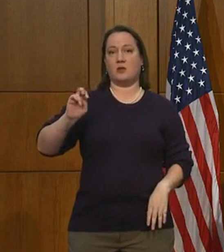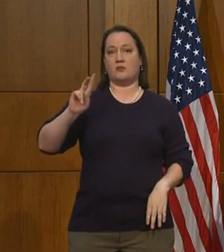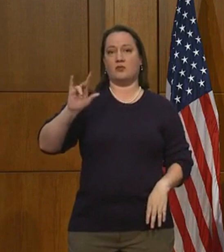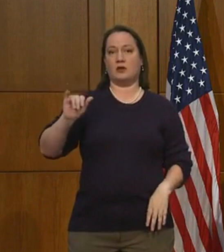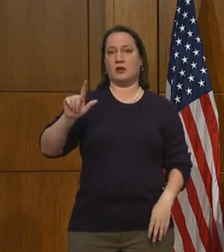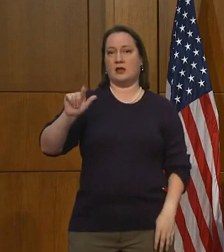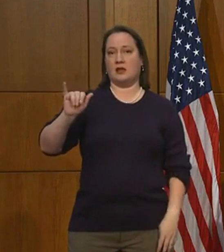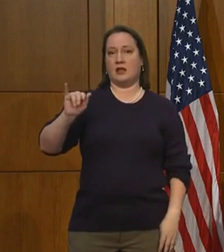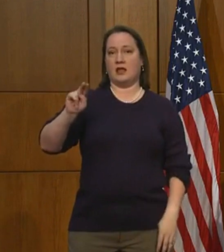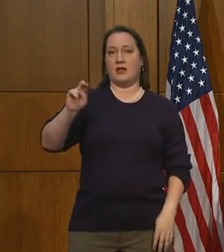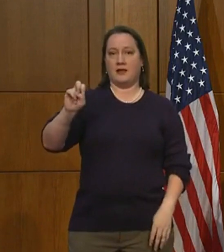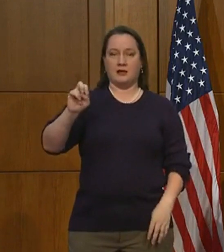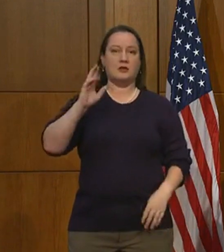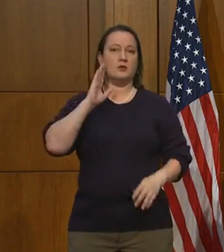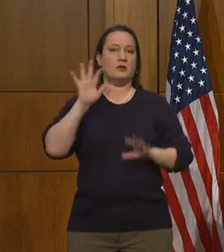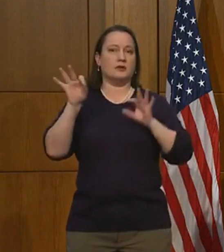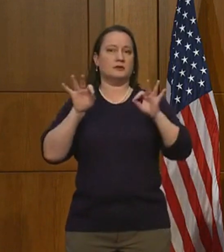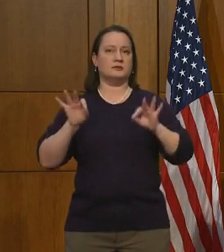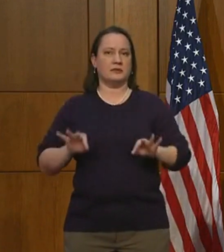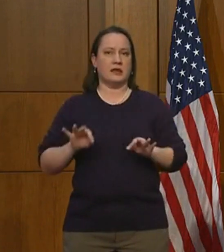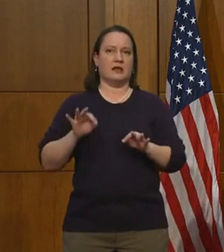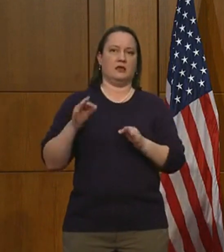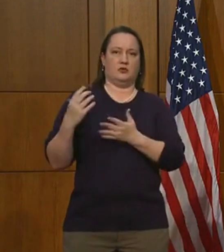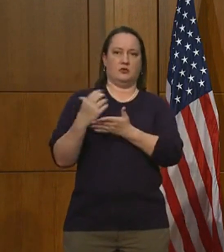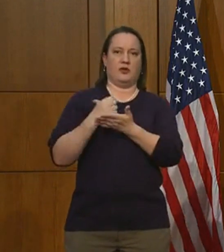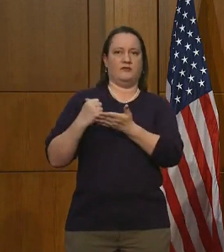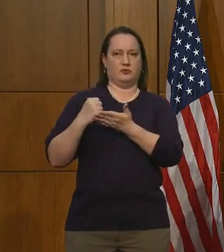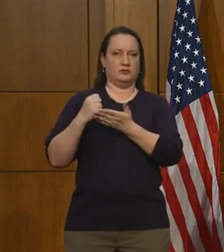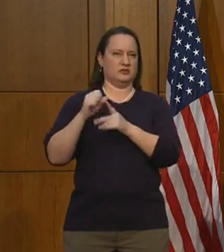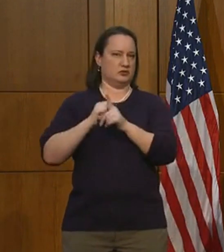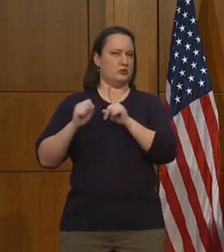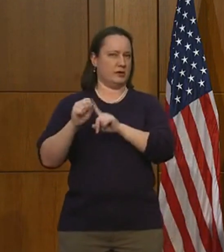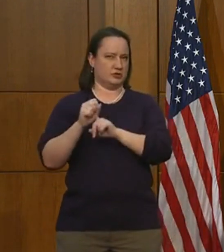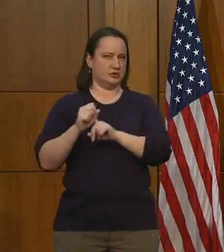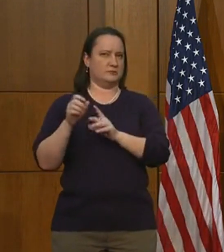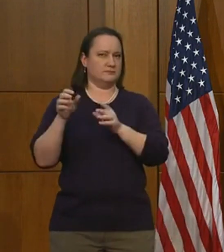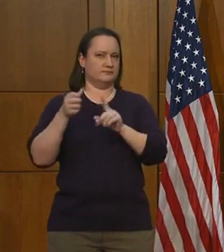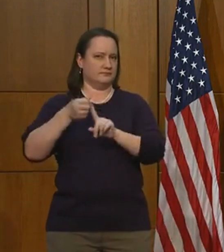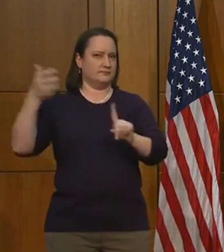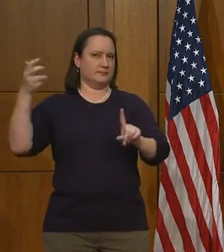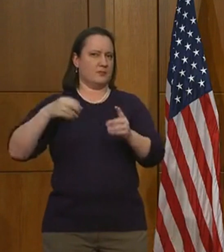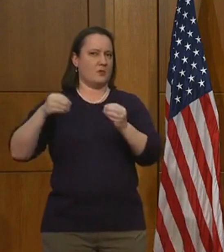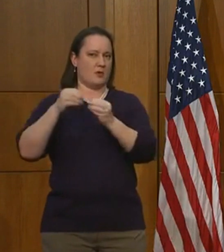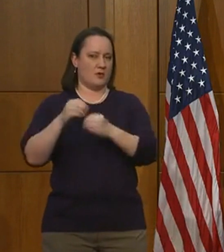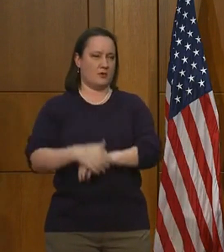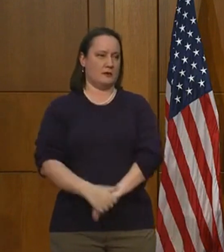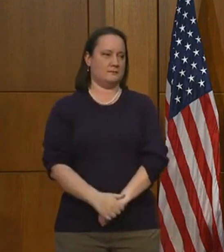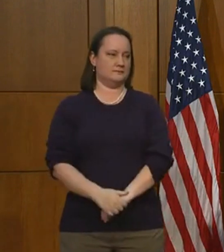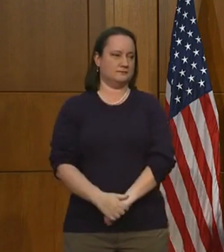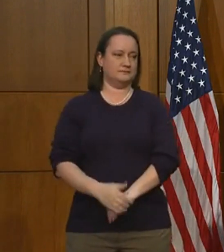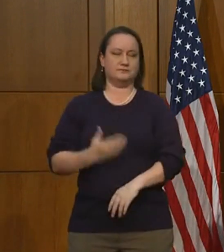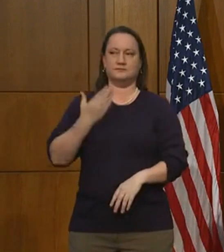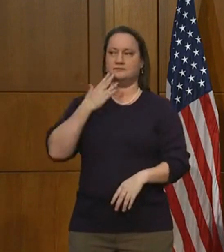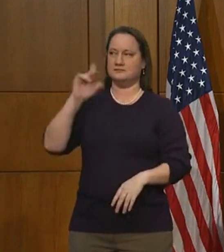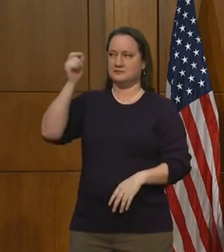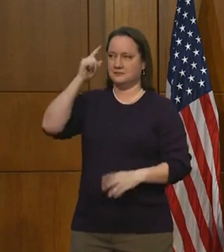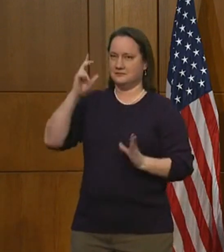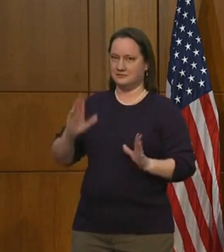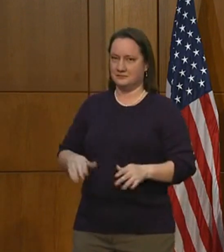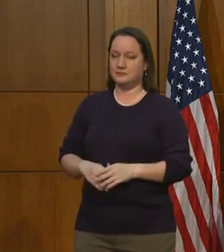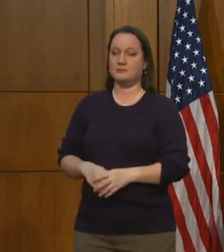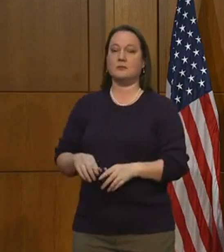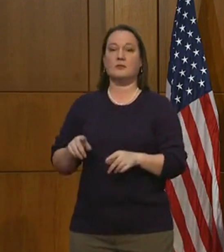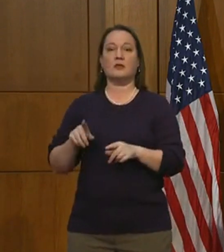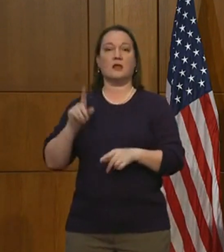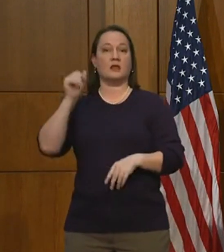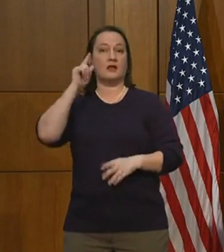revenue situation to you. Aubrey, thank you for being here. Thank you, Governor. As the Governor mentioned,